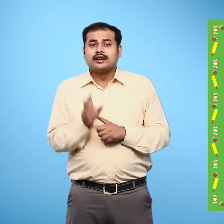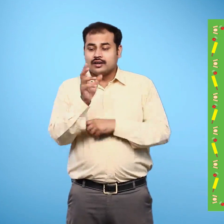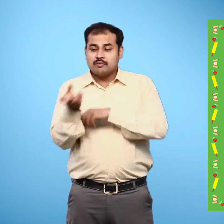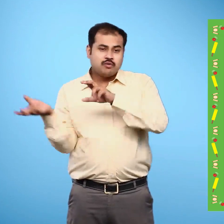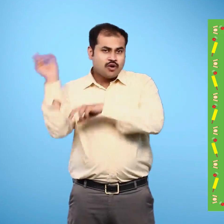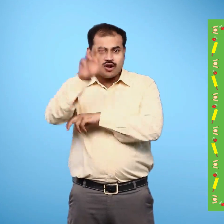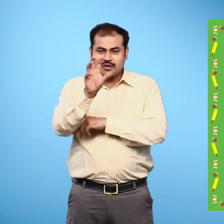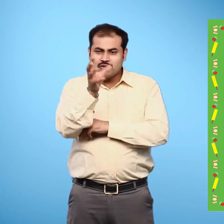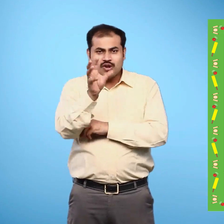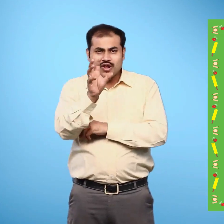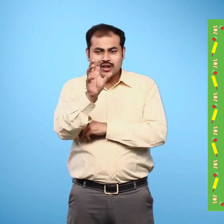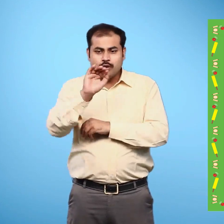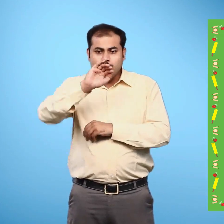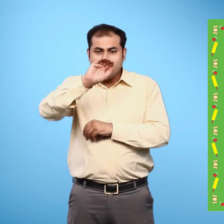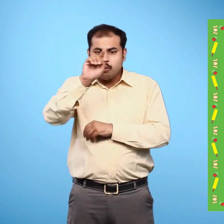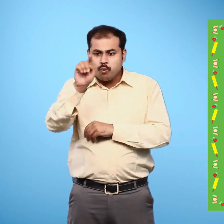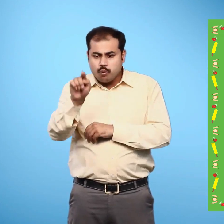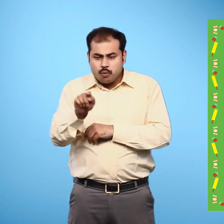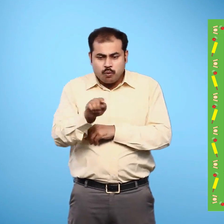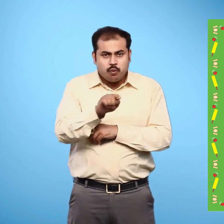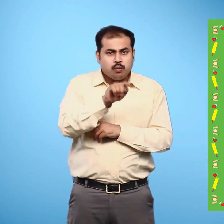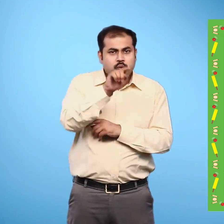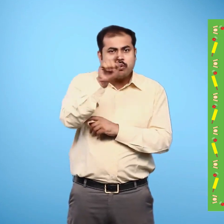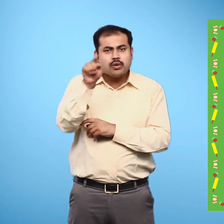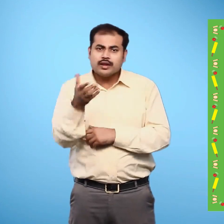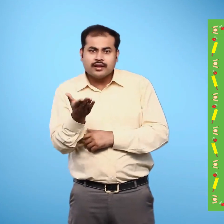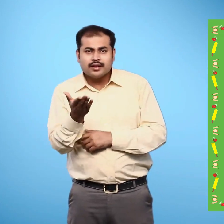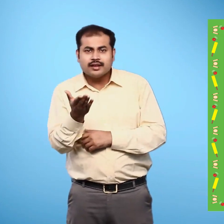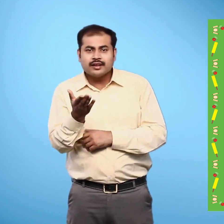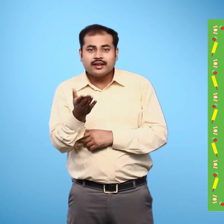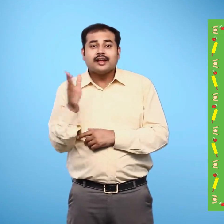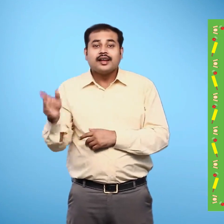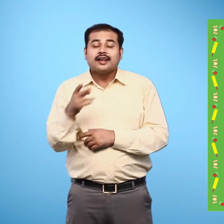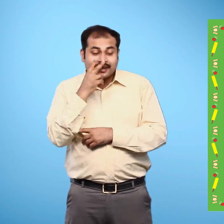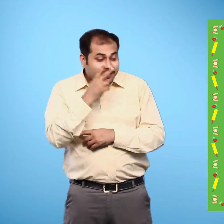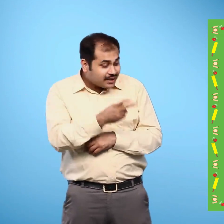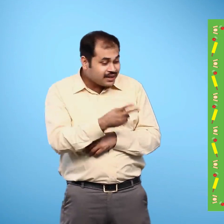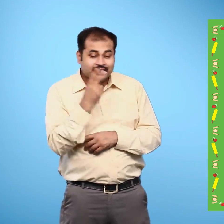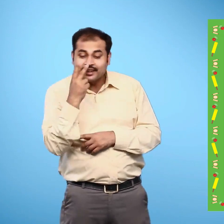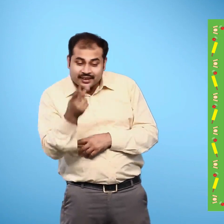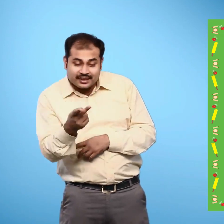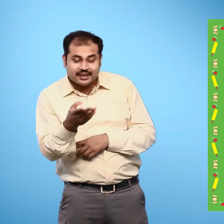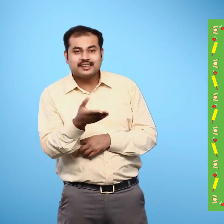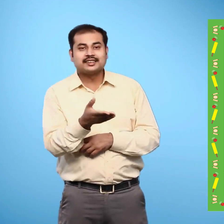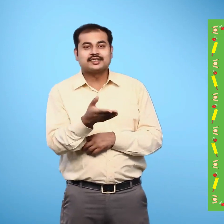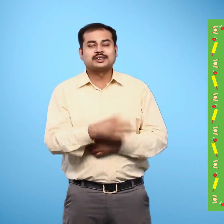A ball is round. Look around. Look around.